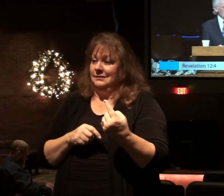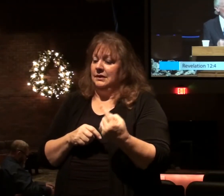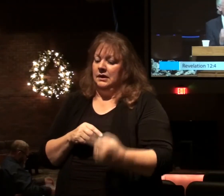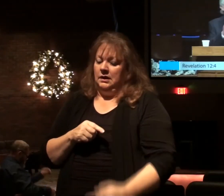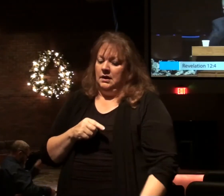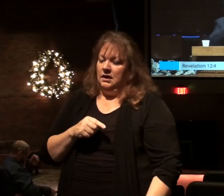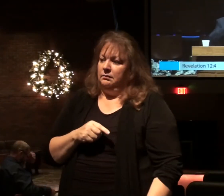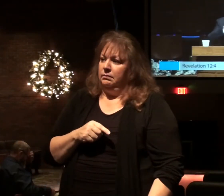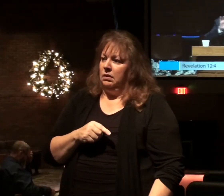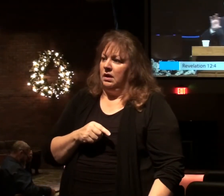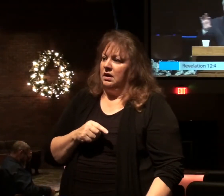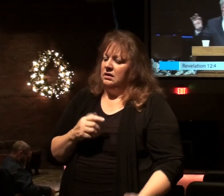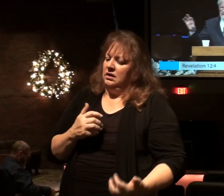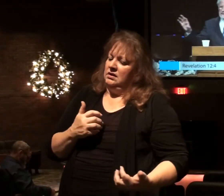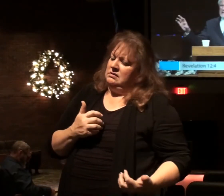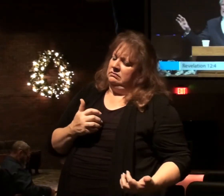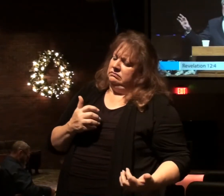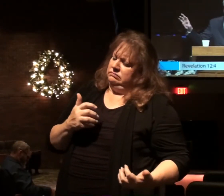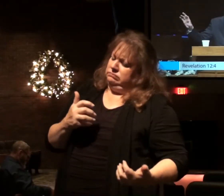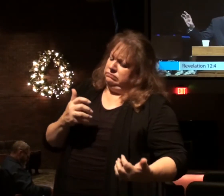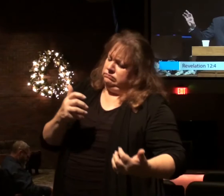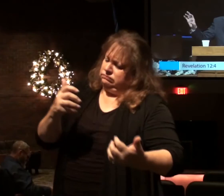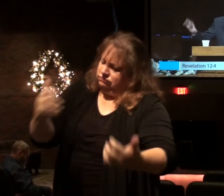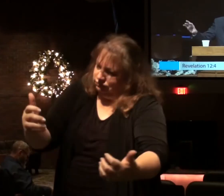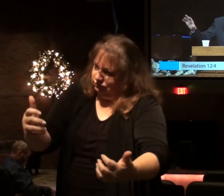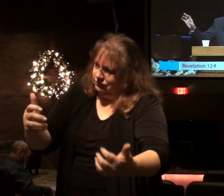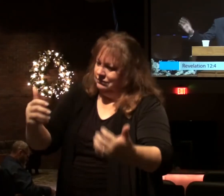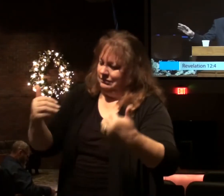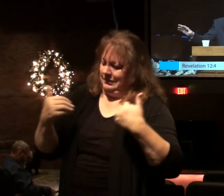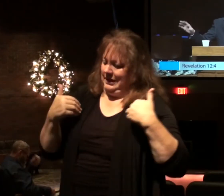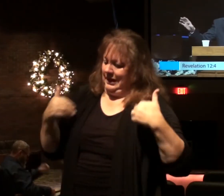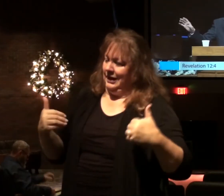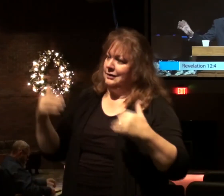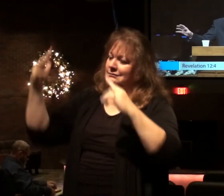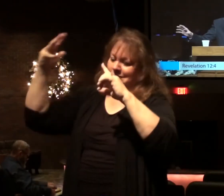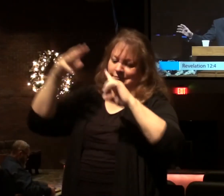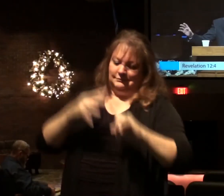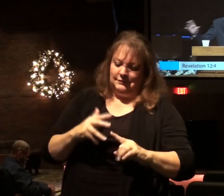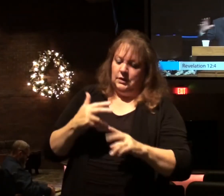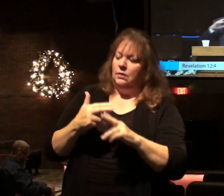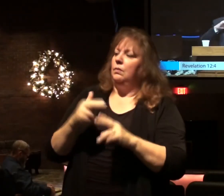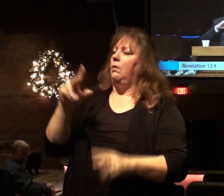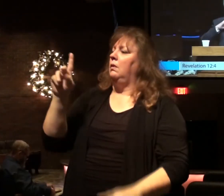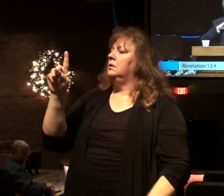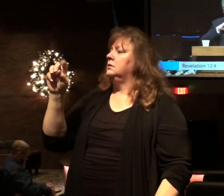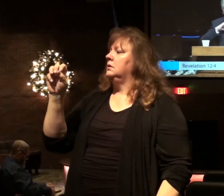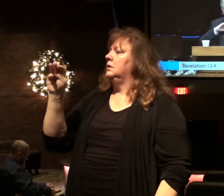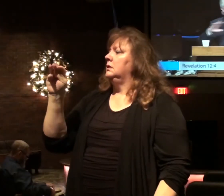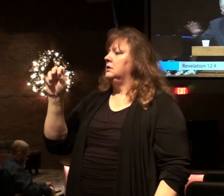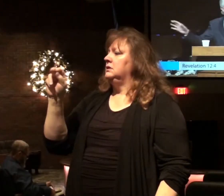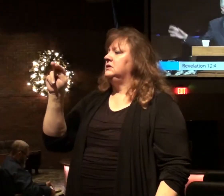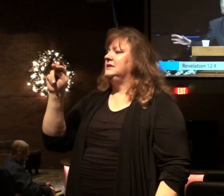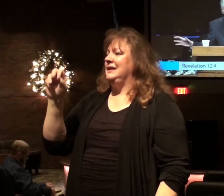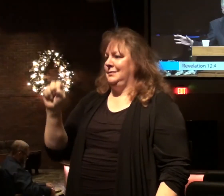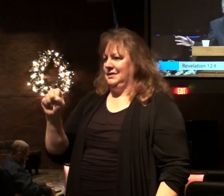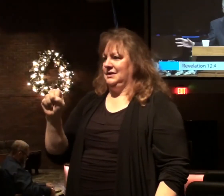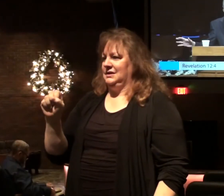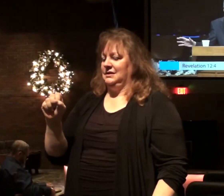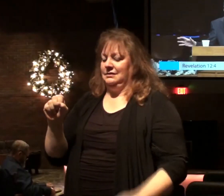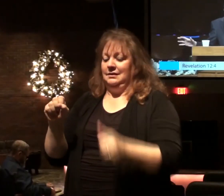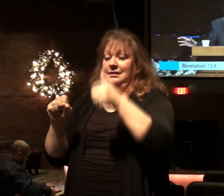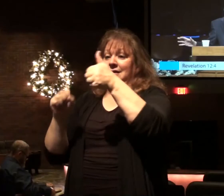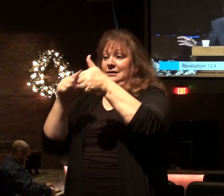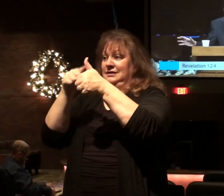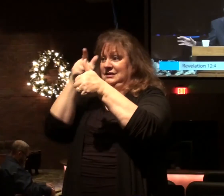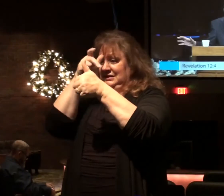But he has a whole host of angelic beings who fell with him called demons, who are organized under